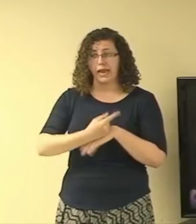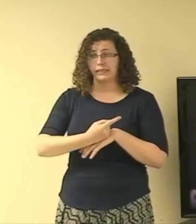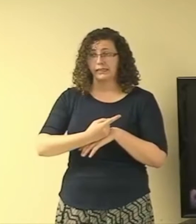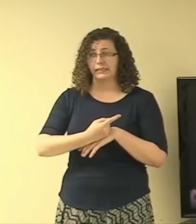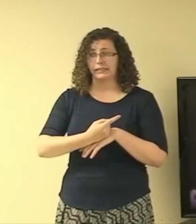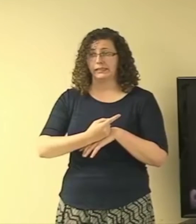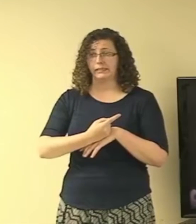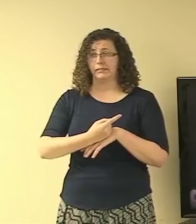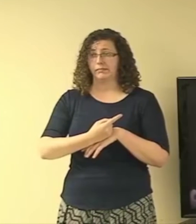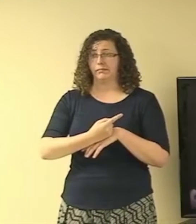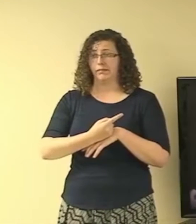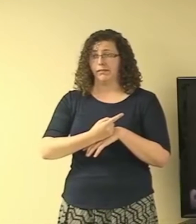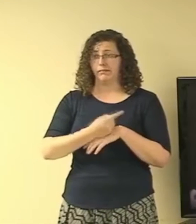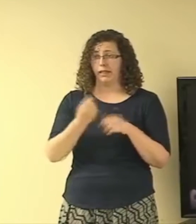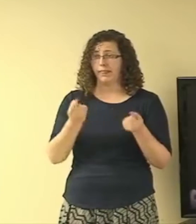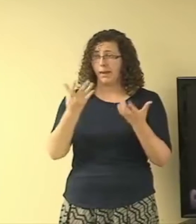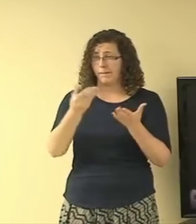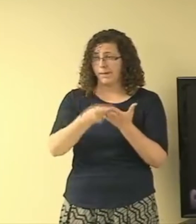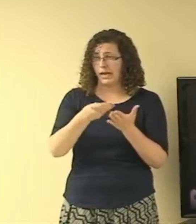one check.